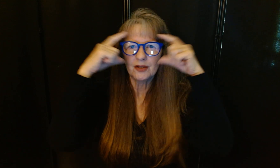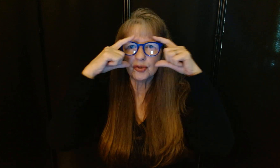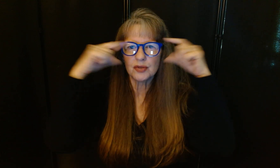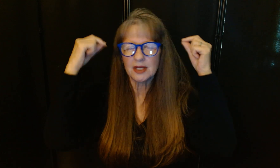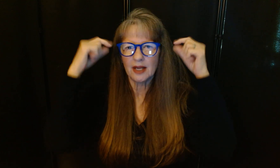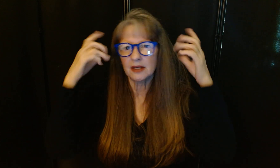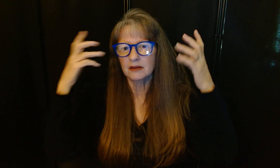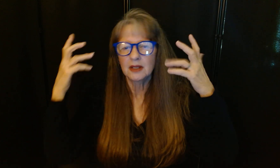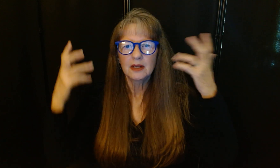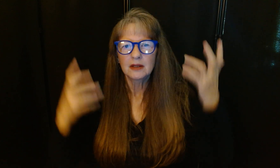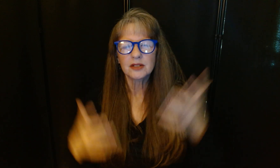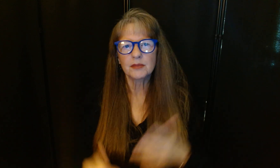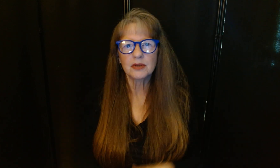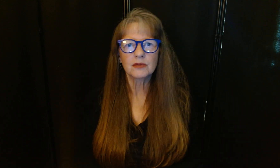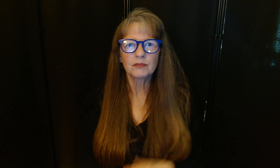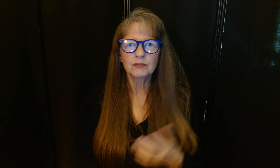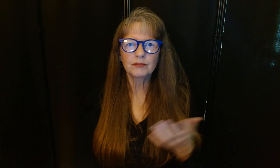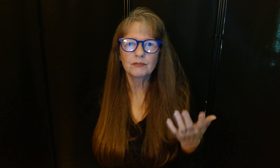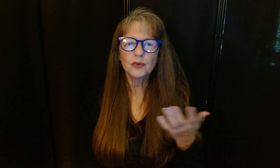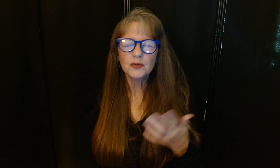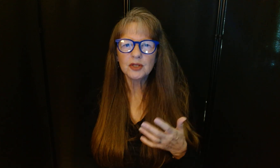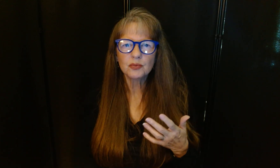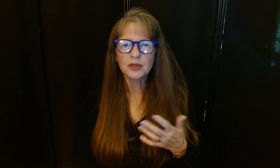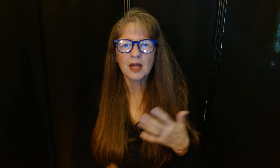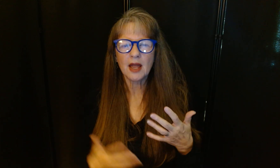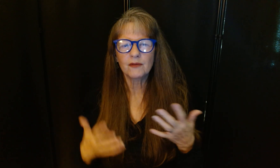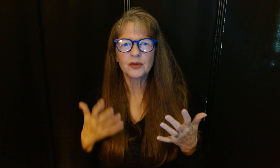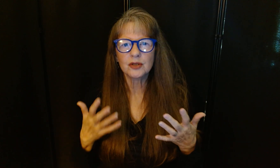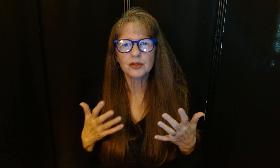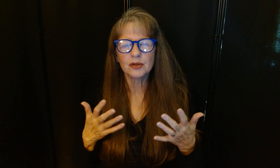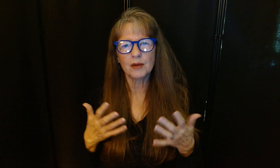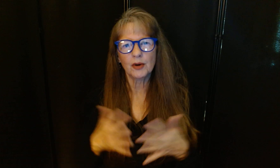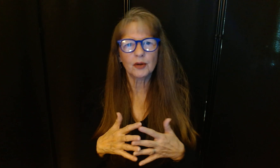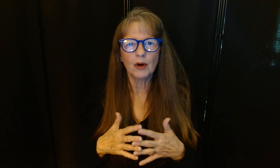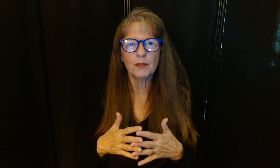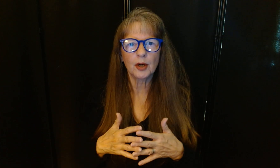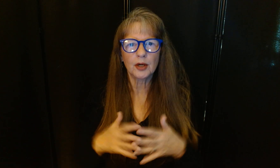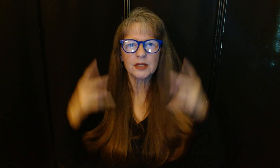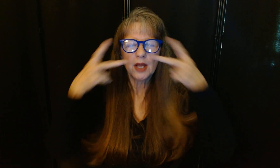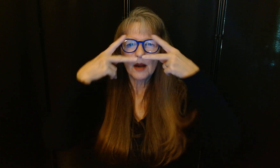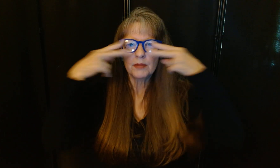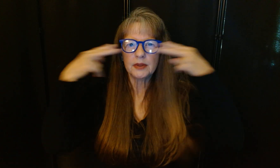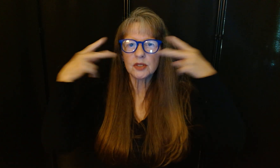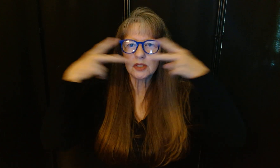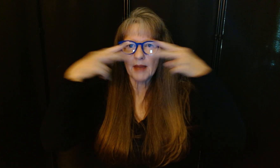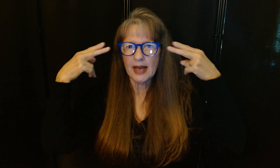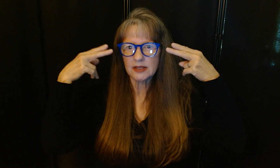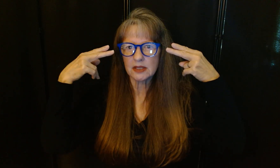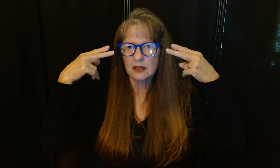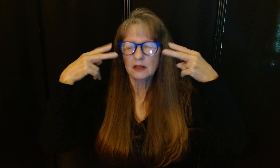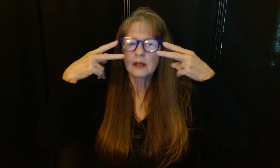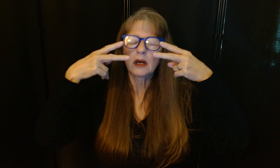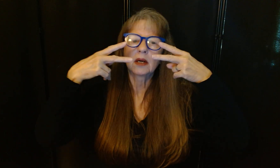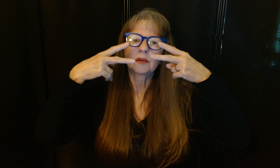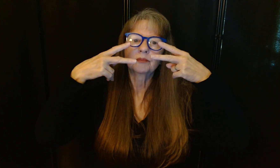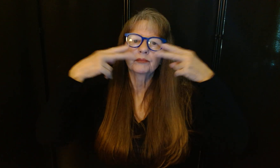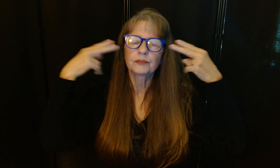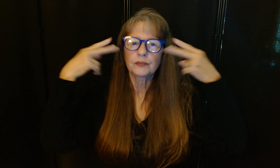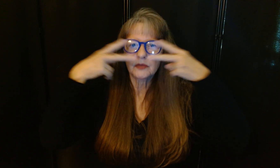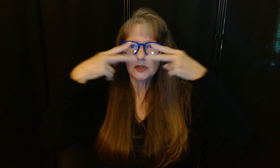you see like in some of the movies when they have these Mardi Gras parties. But this is mask, so